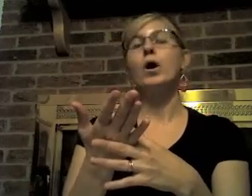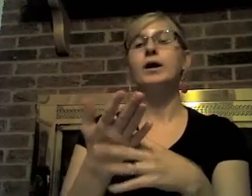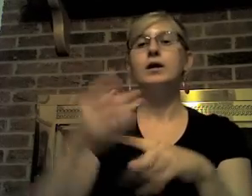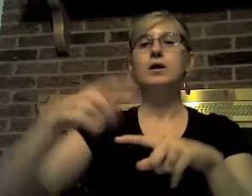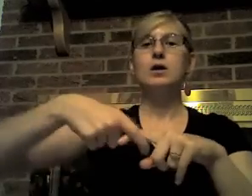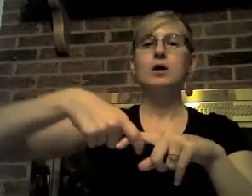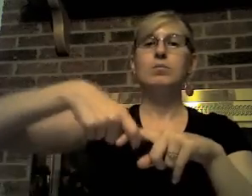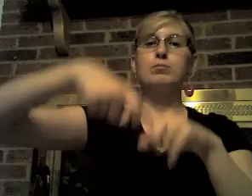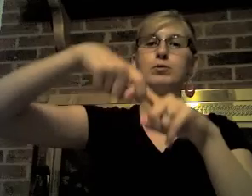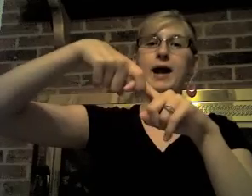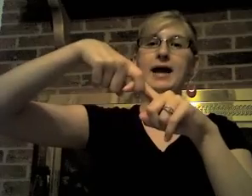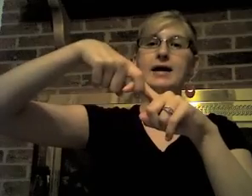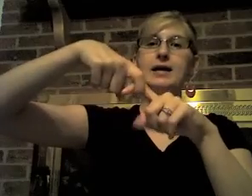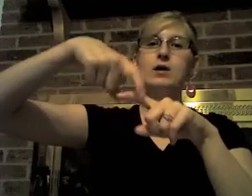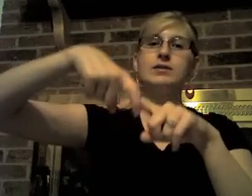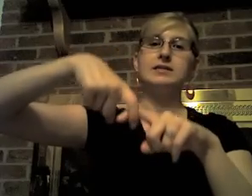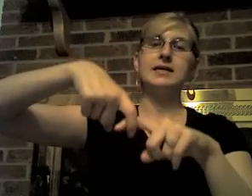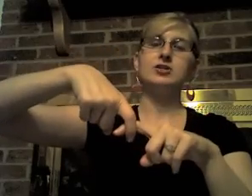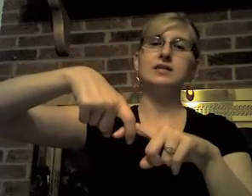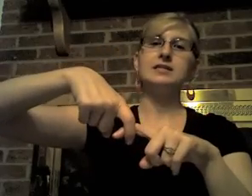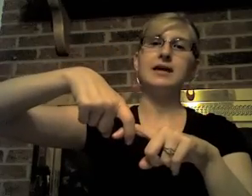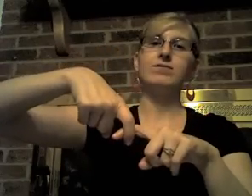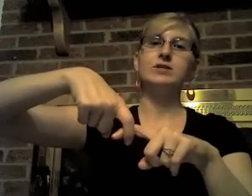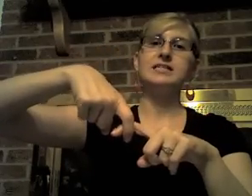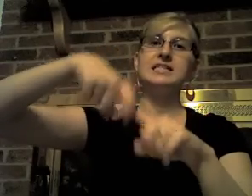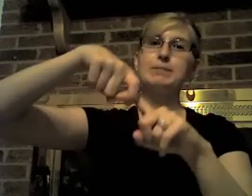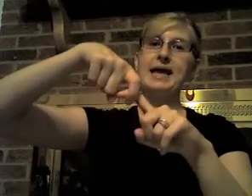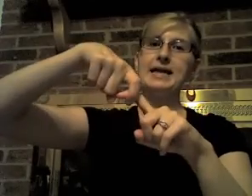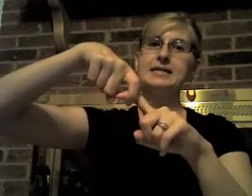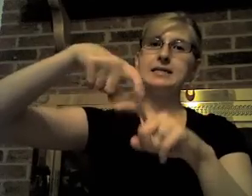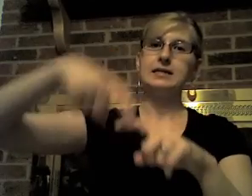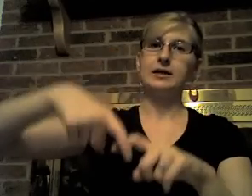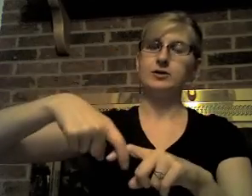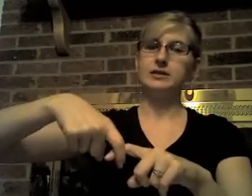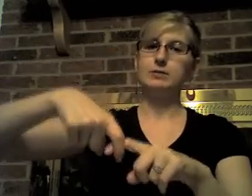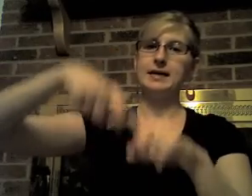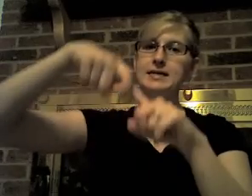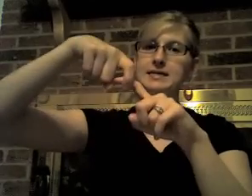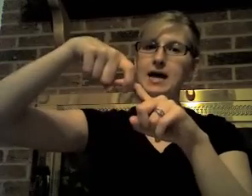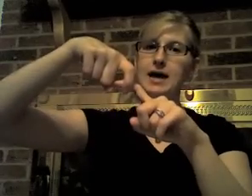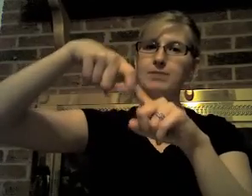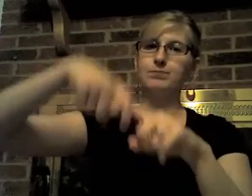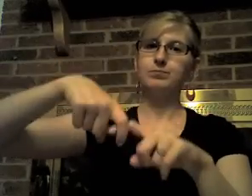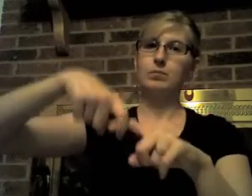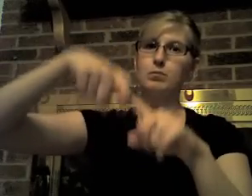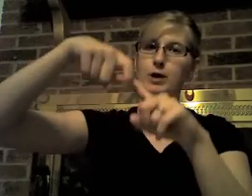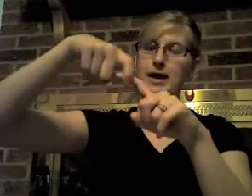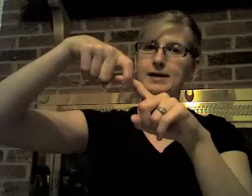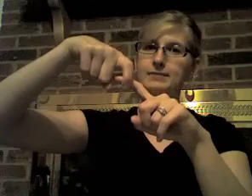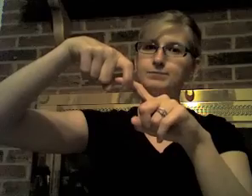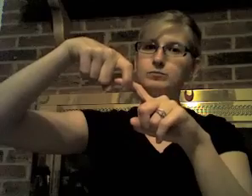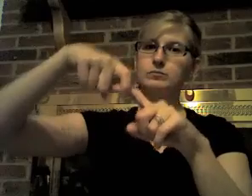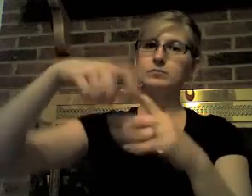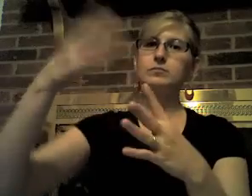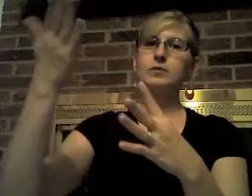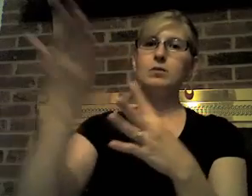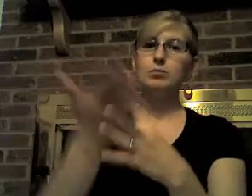or break. This is actually the sign for suspend, like you're suspending time. Break,